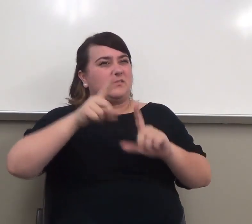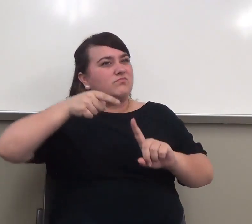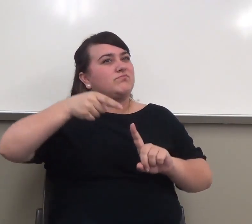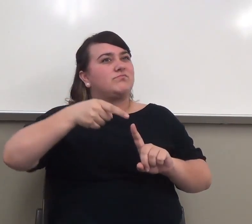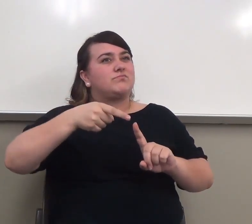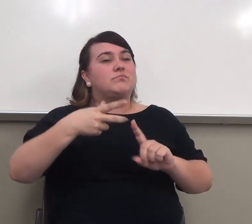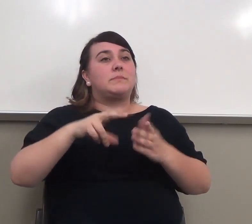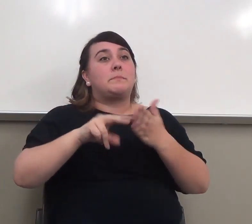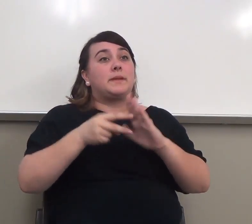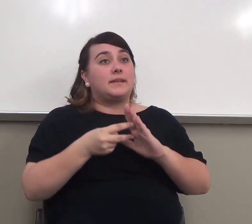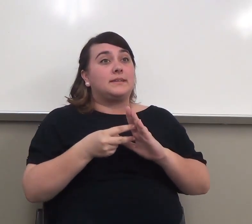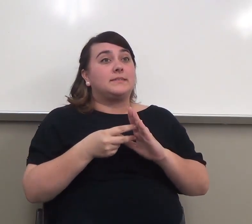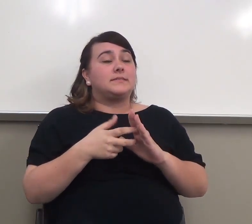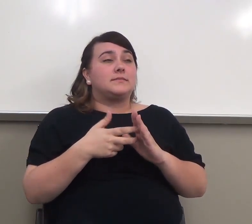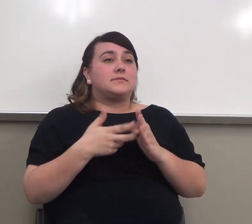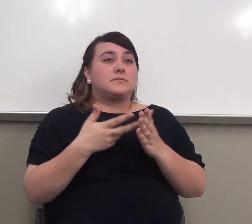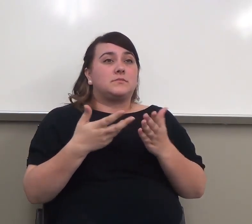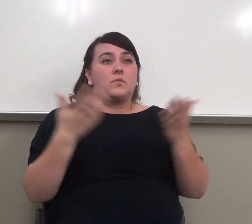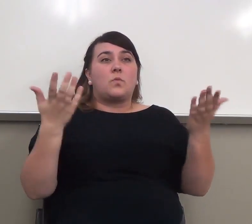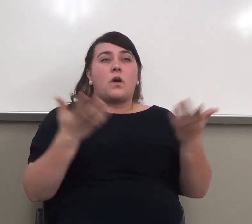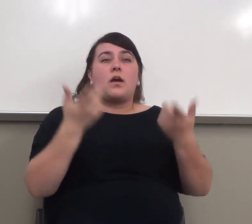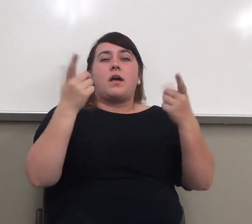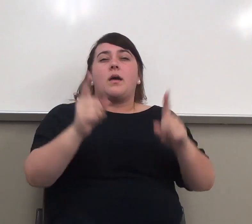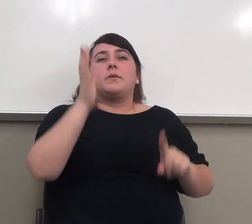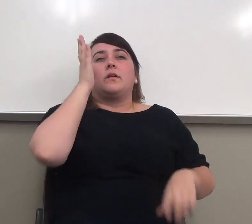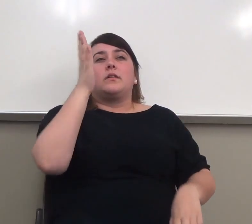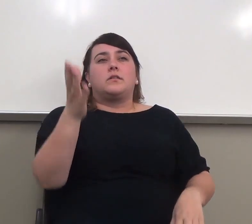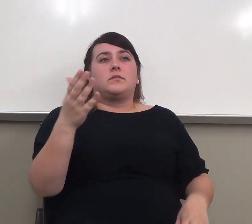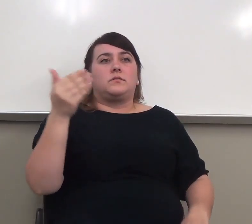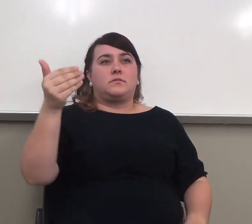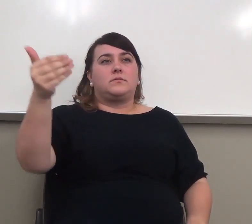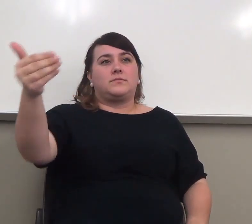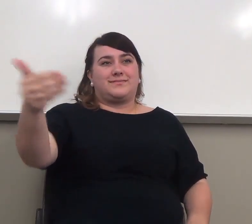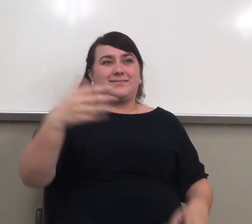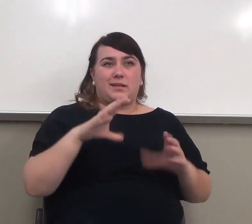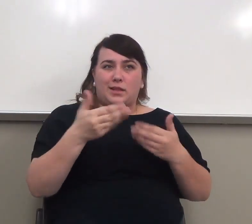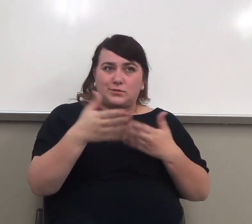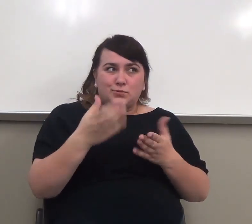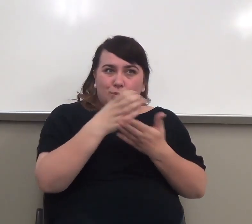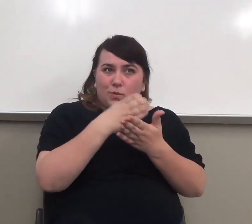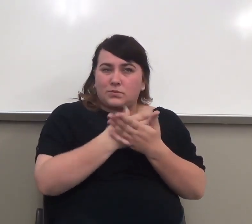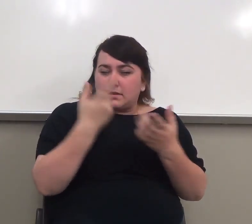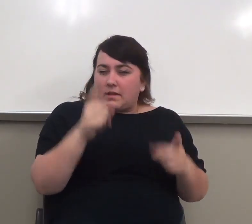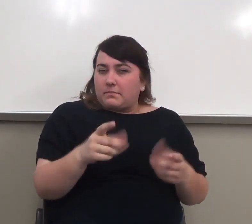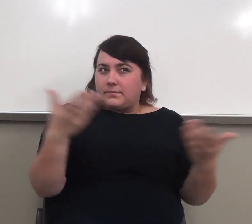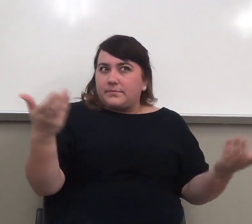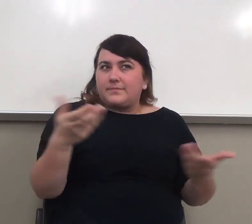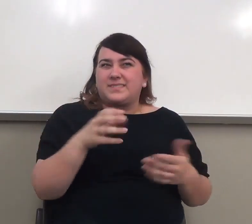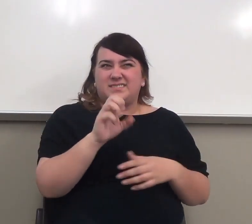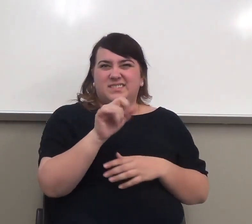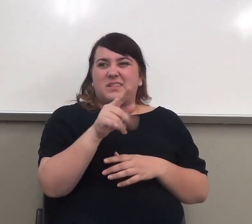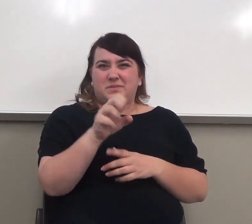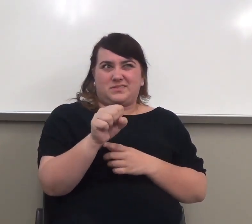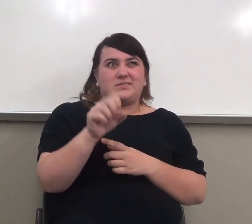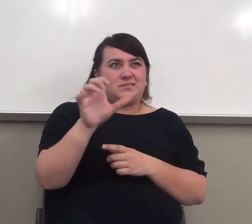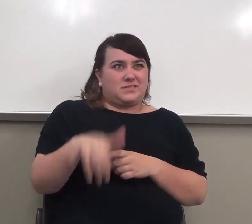Okay, so this is called the syllabus. That word is a specific, it